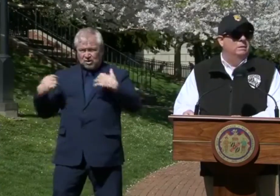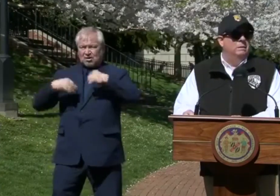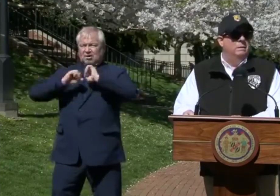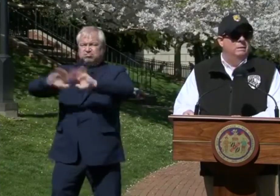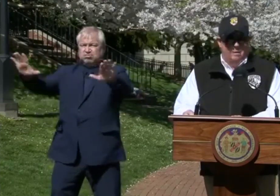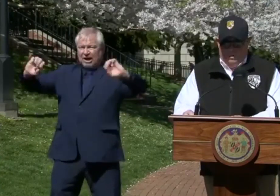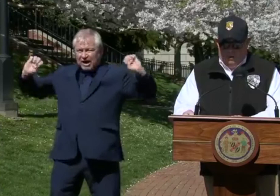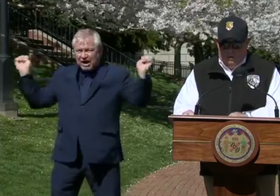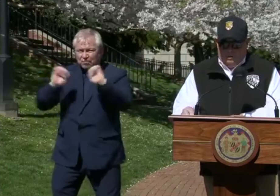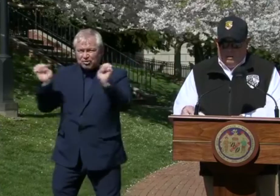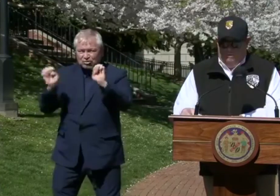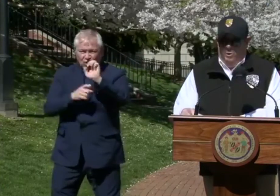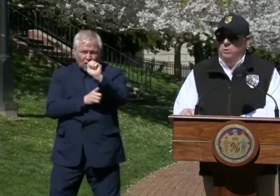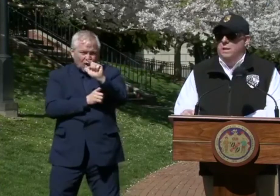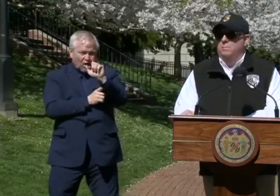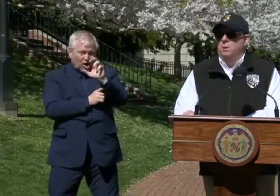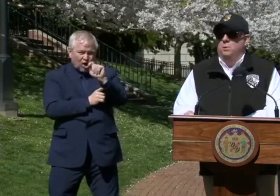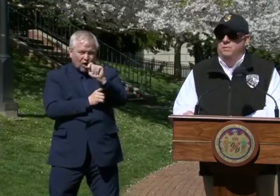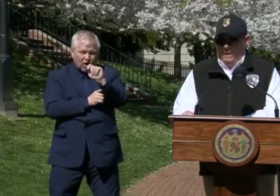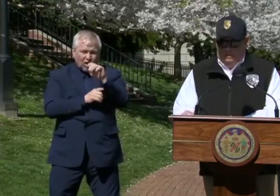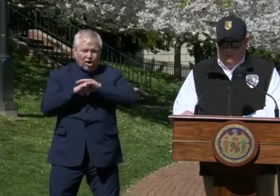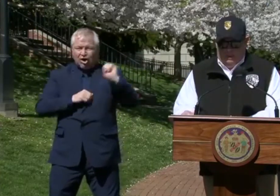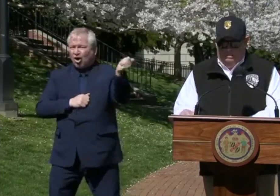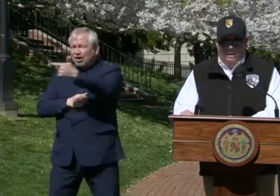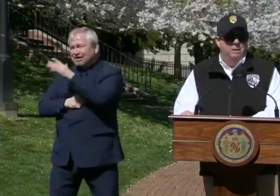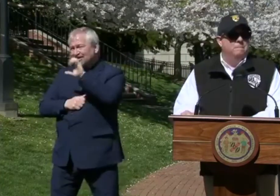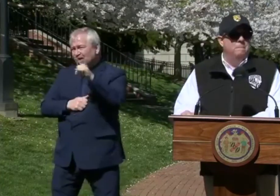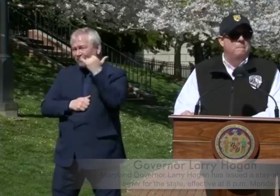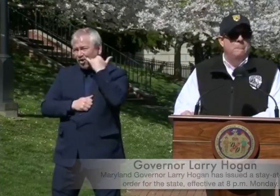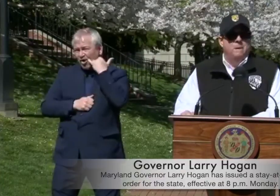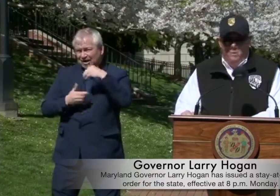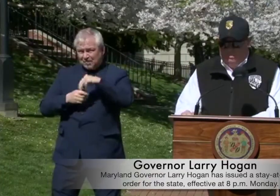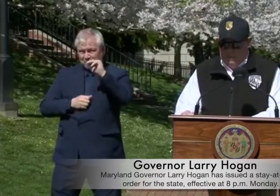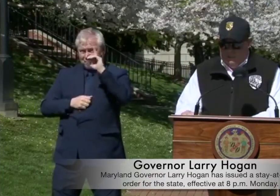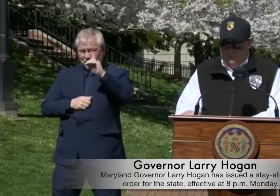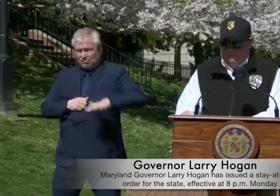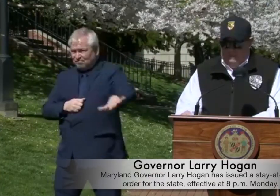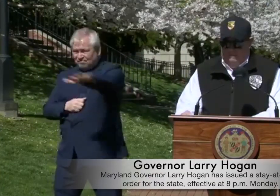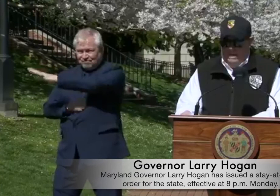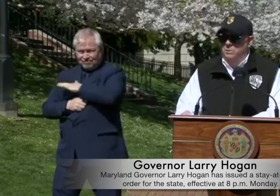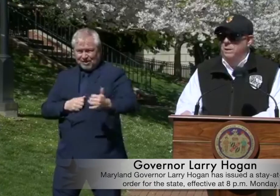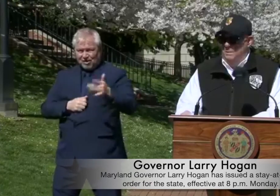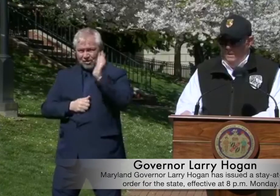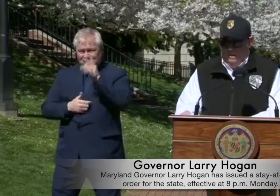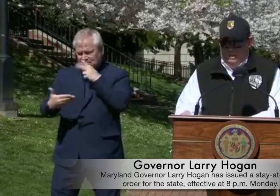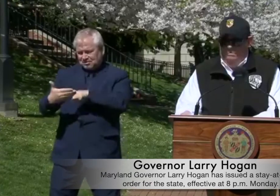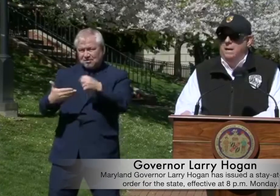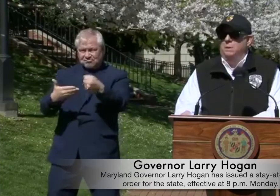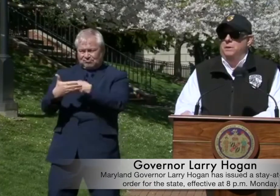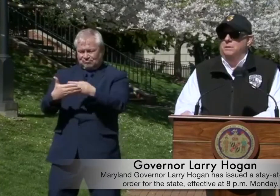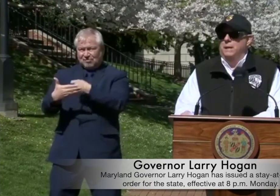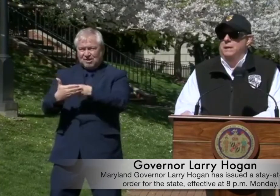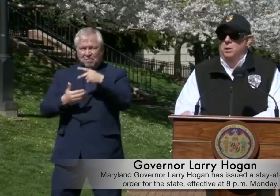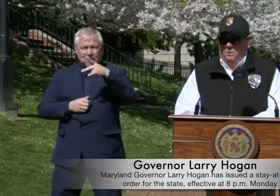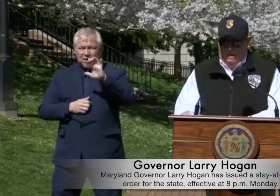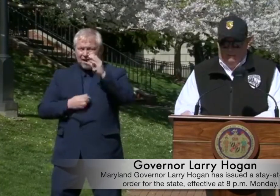alert on all cell phones and mobile devices in Maryland with a public safety advisory to follow